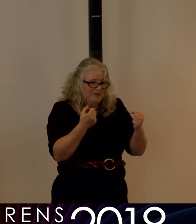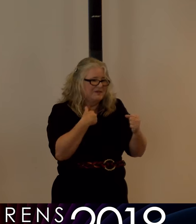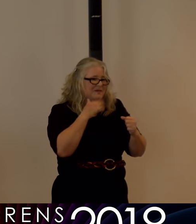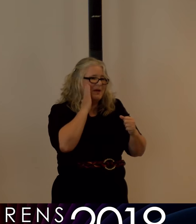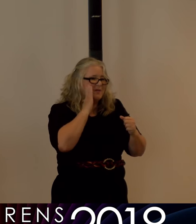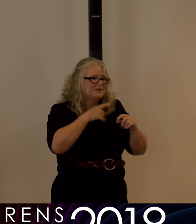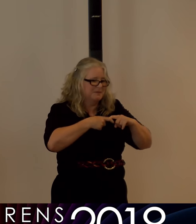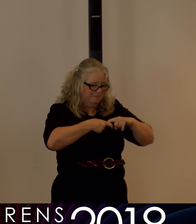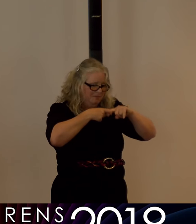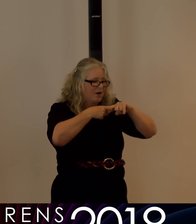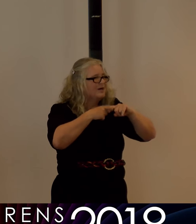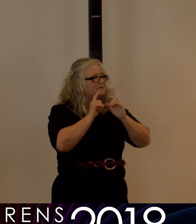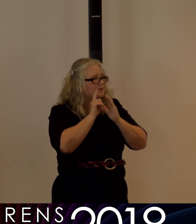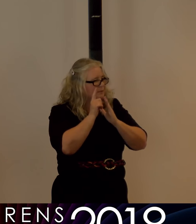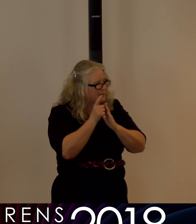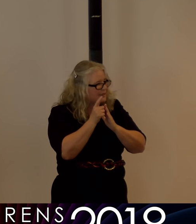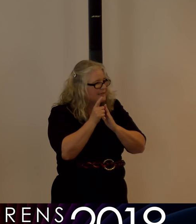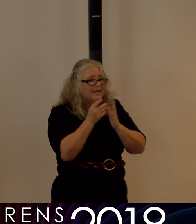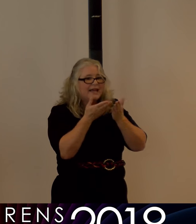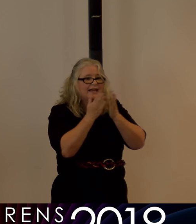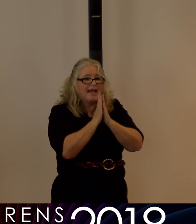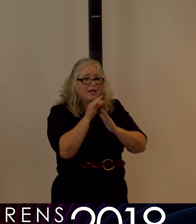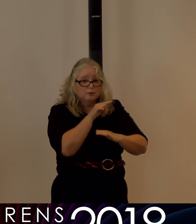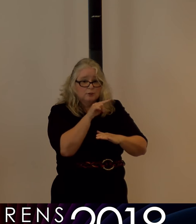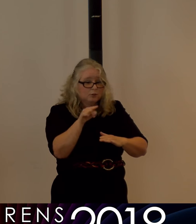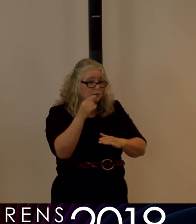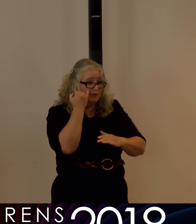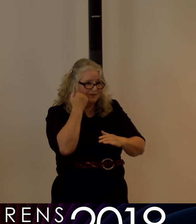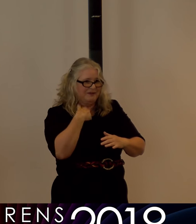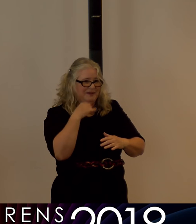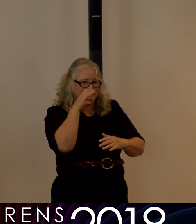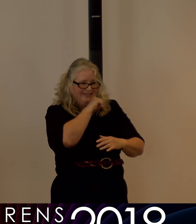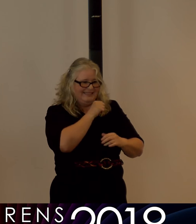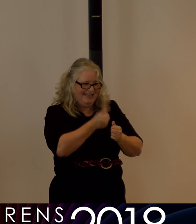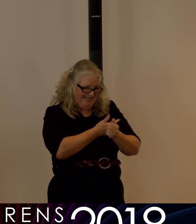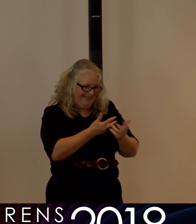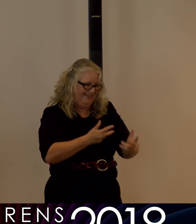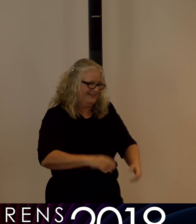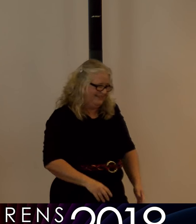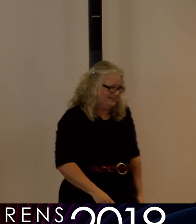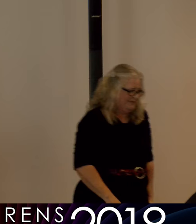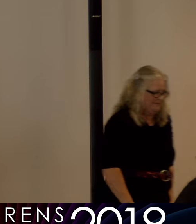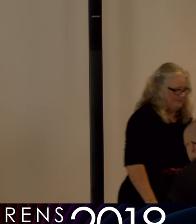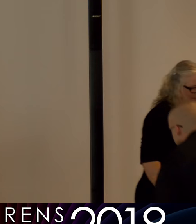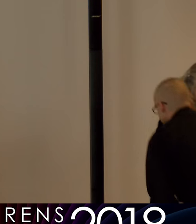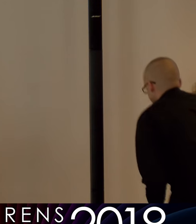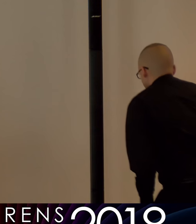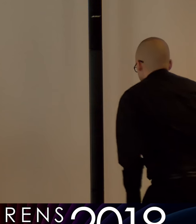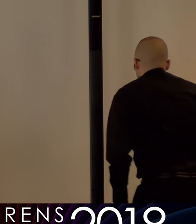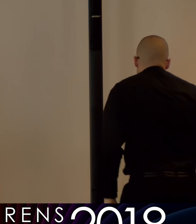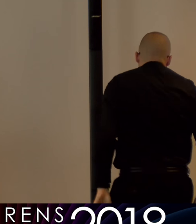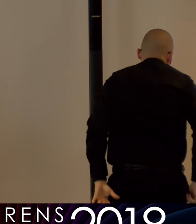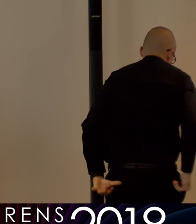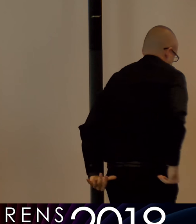just pause for a minute and ask you all if I missed anything in terms of the features.